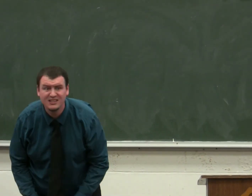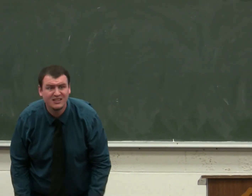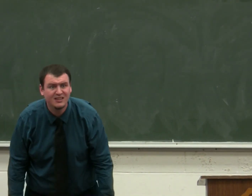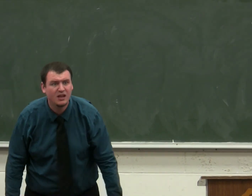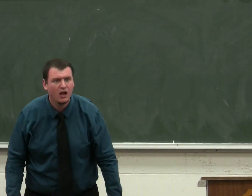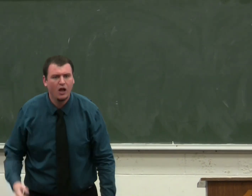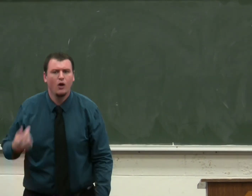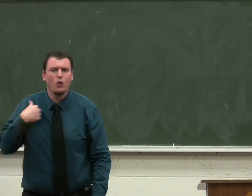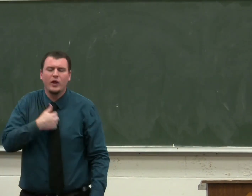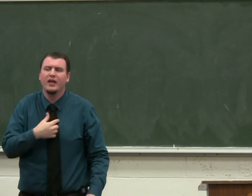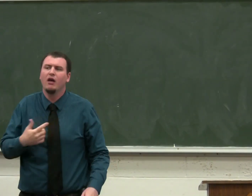fight it.